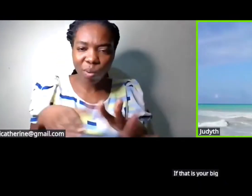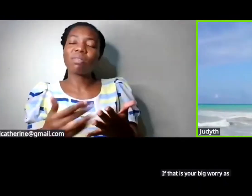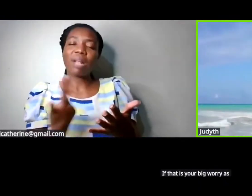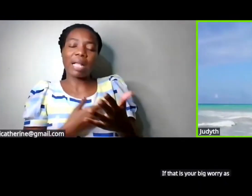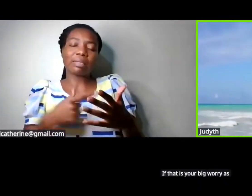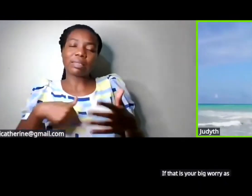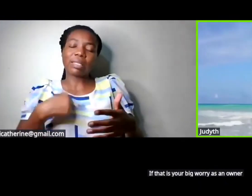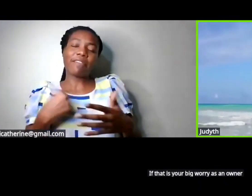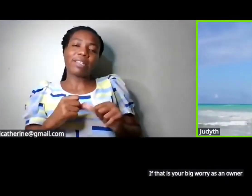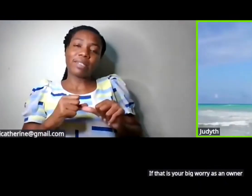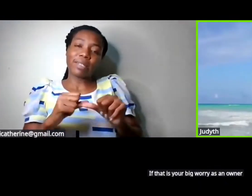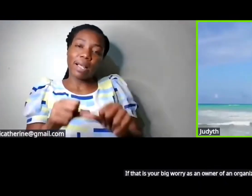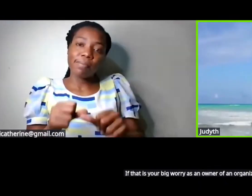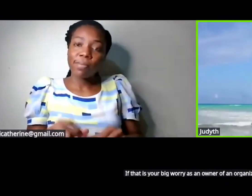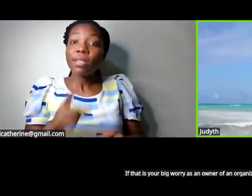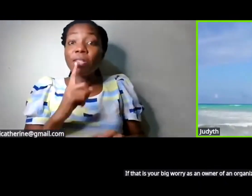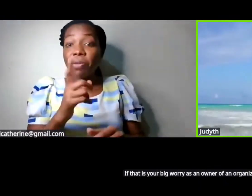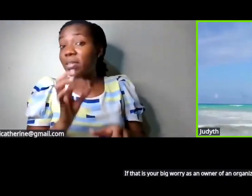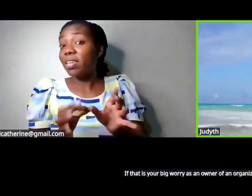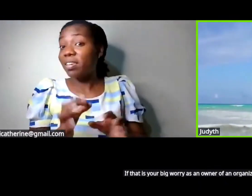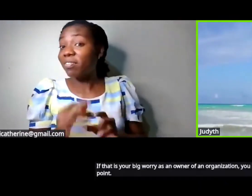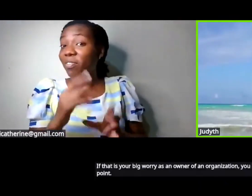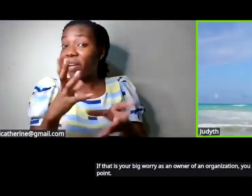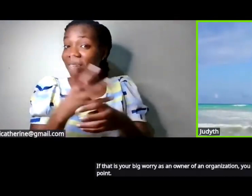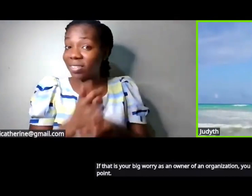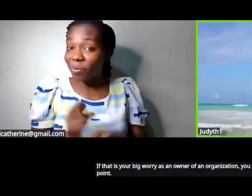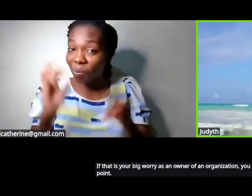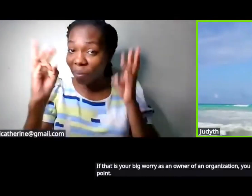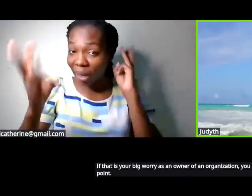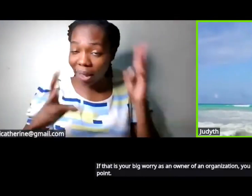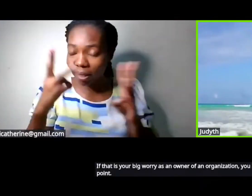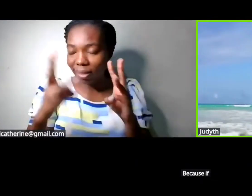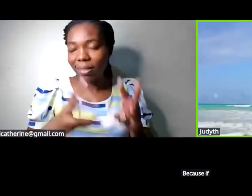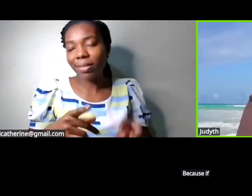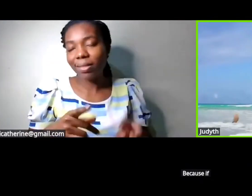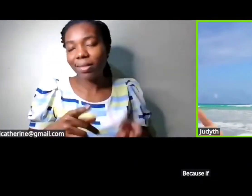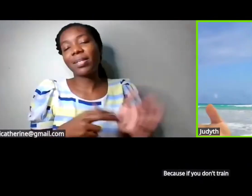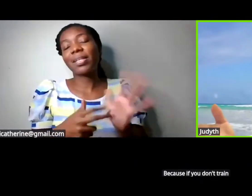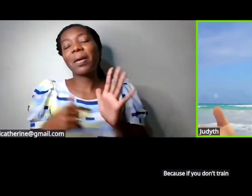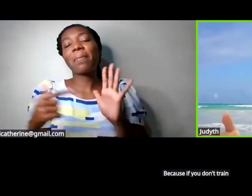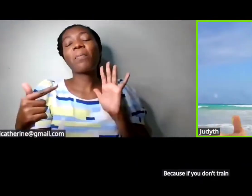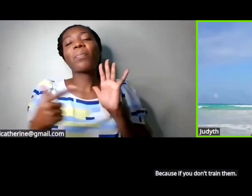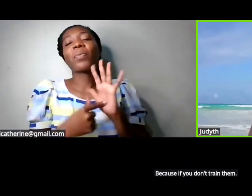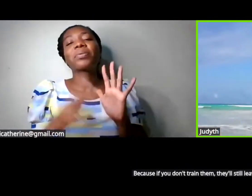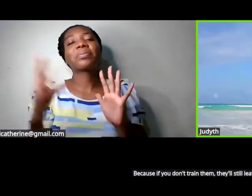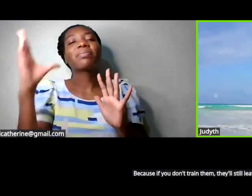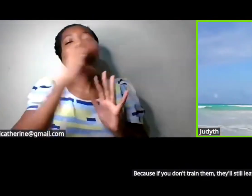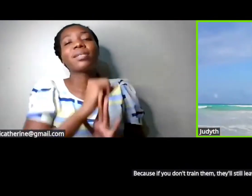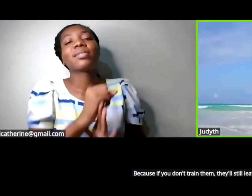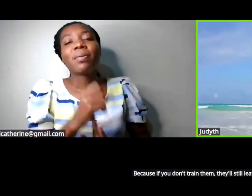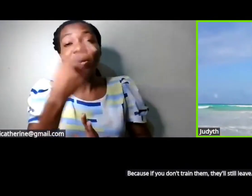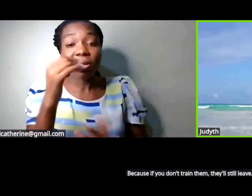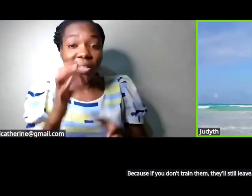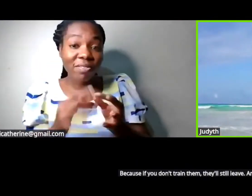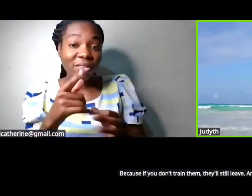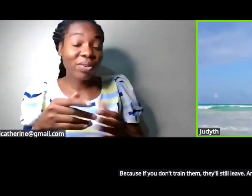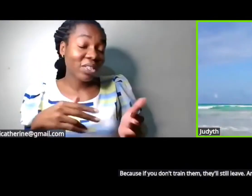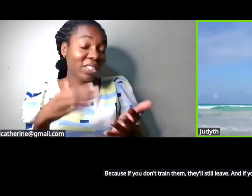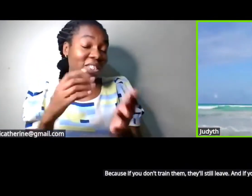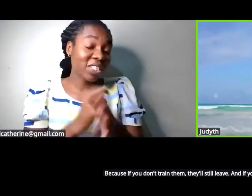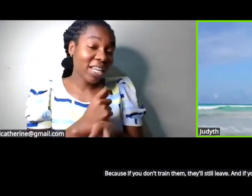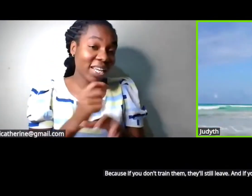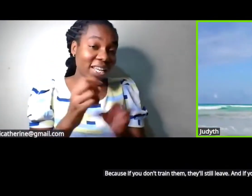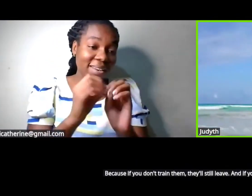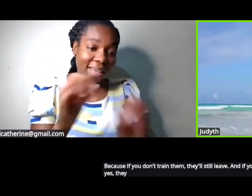an organization, you have missed the point, because if you don't train them, they'll still leave. And if you train them, yes, they may